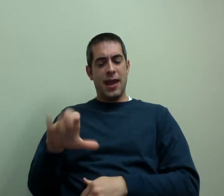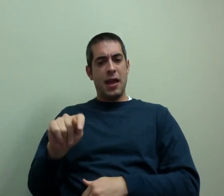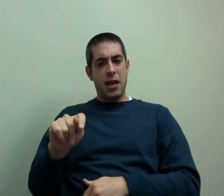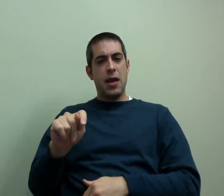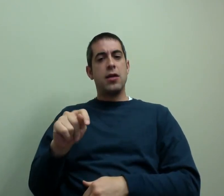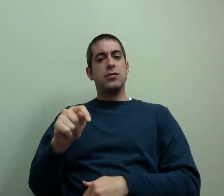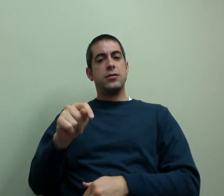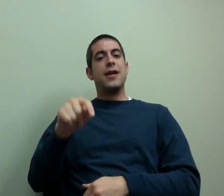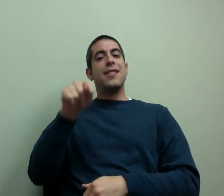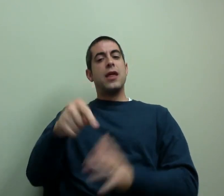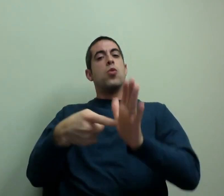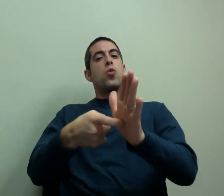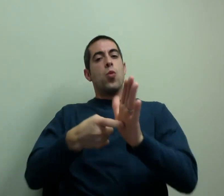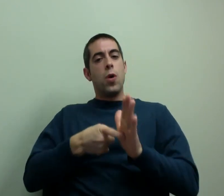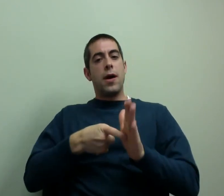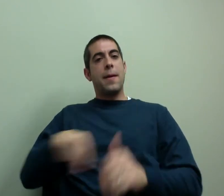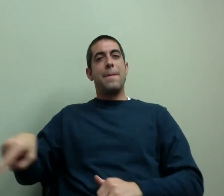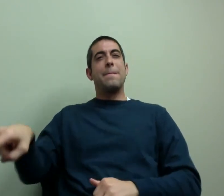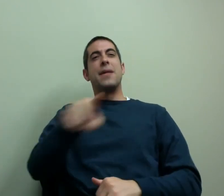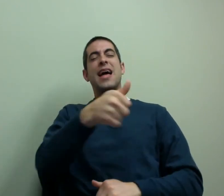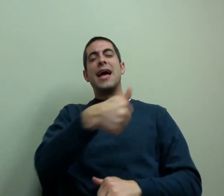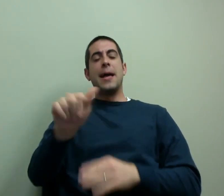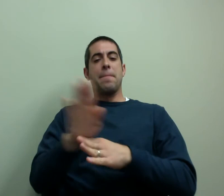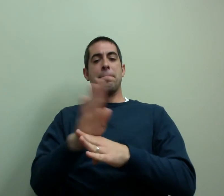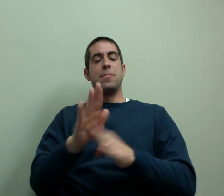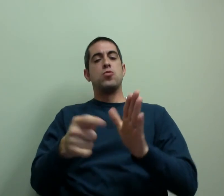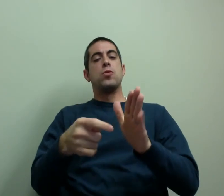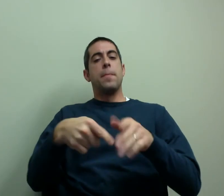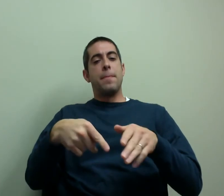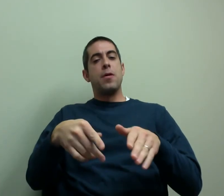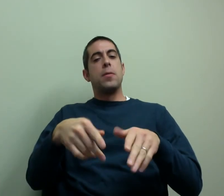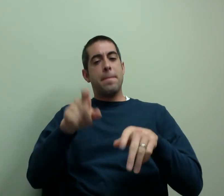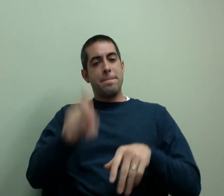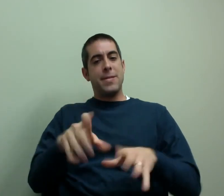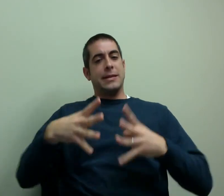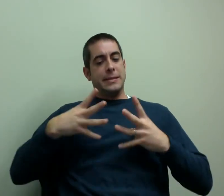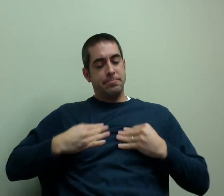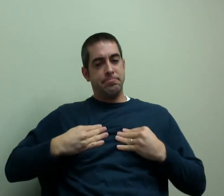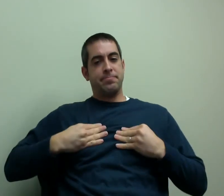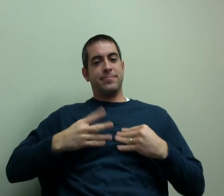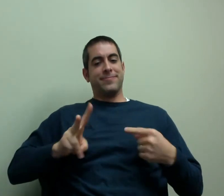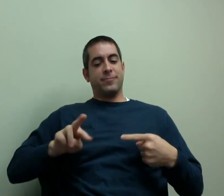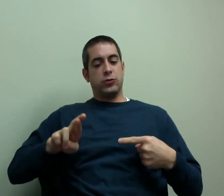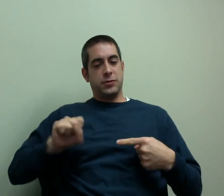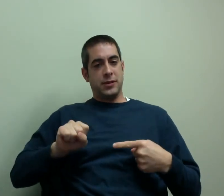a telecommunication relay service established under Title IV of the Americans with Disabilities